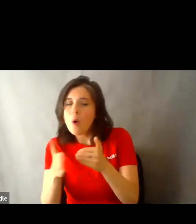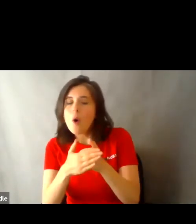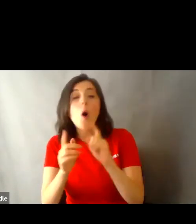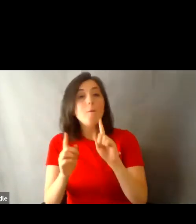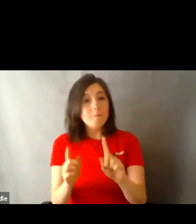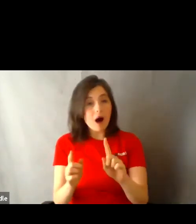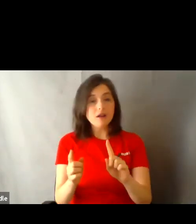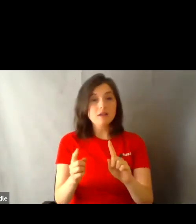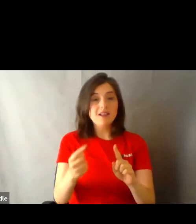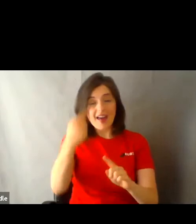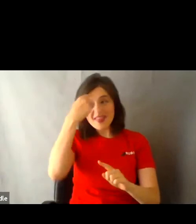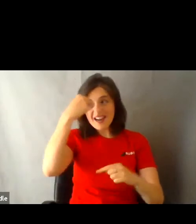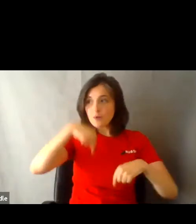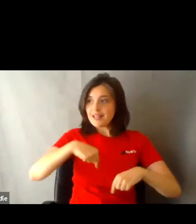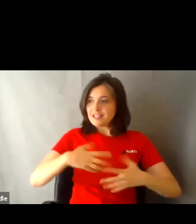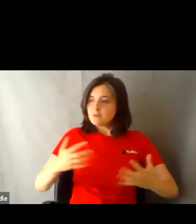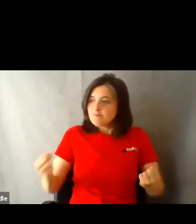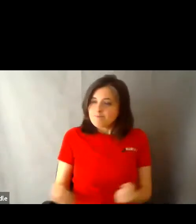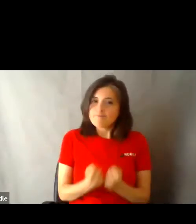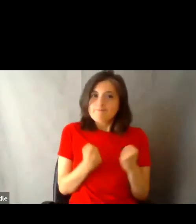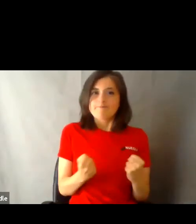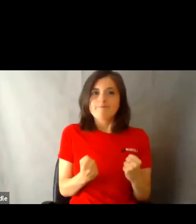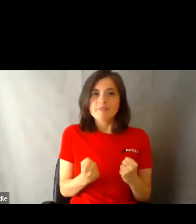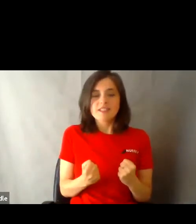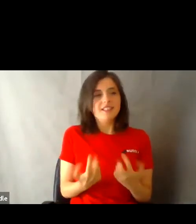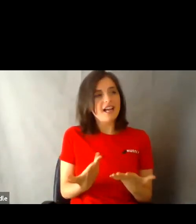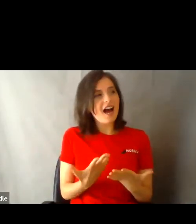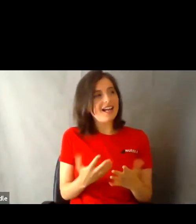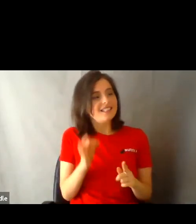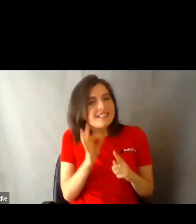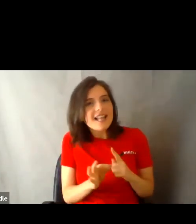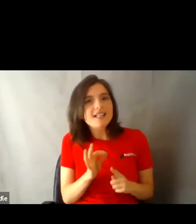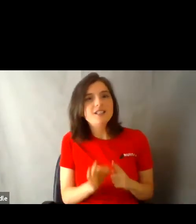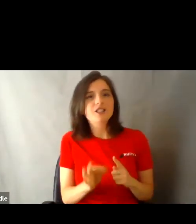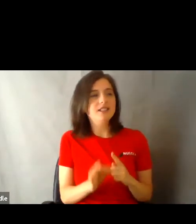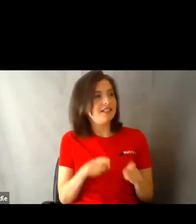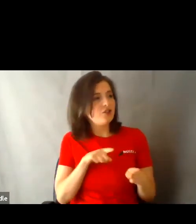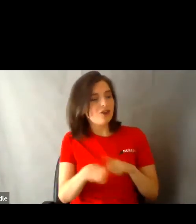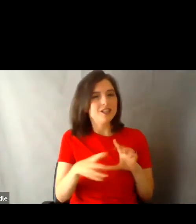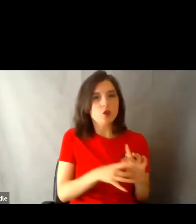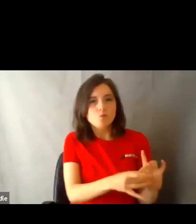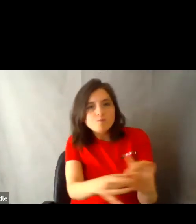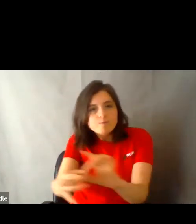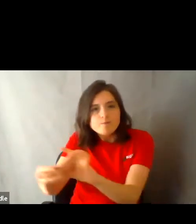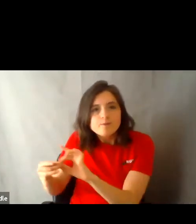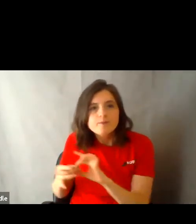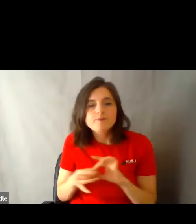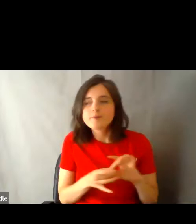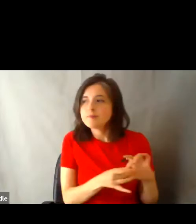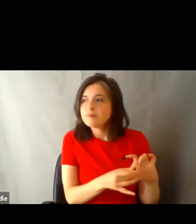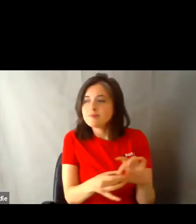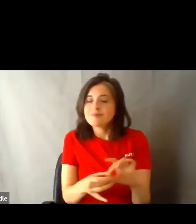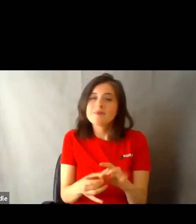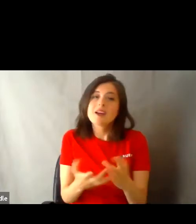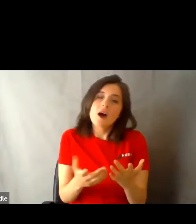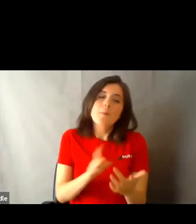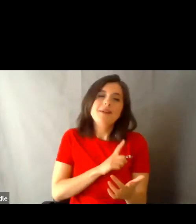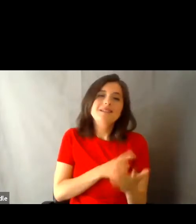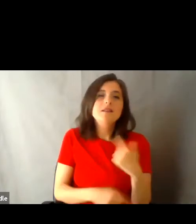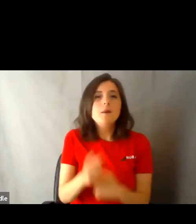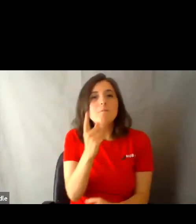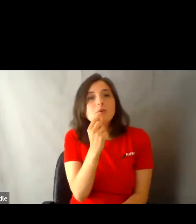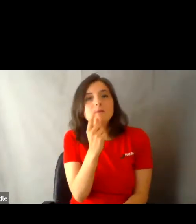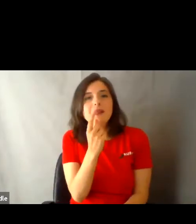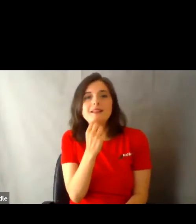that diligence and that need to bring people together, the possibility that we've now got,